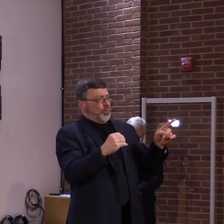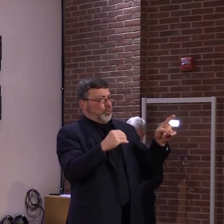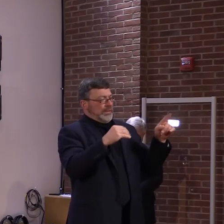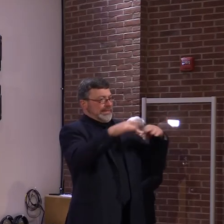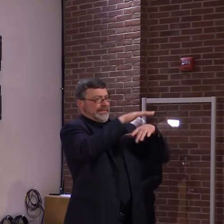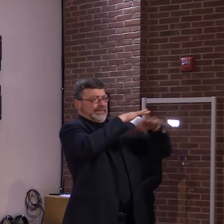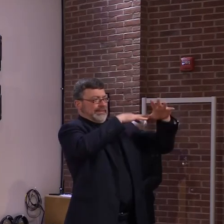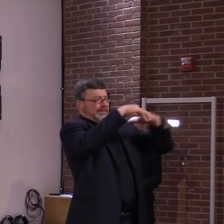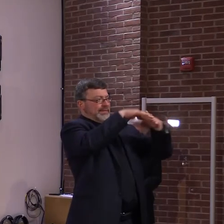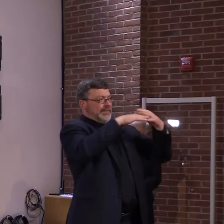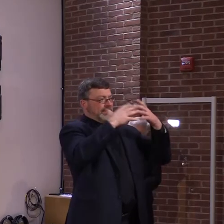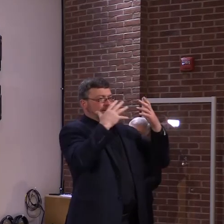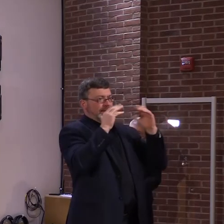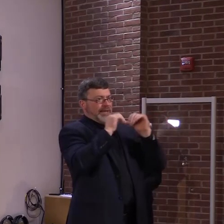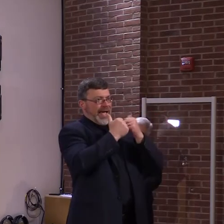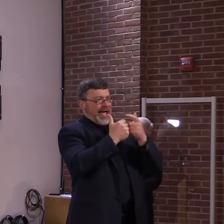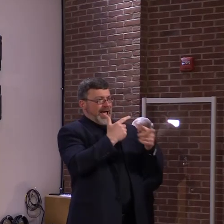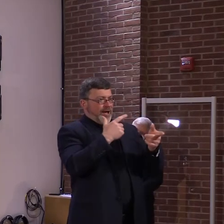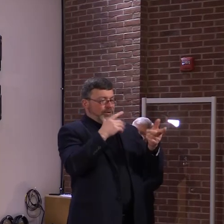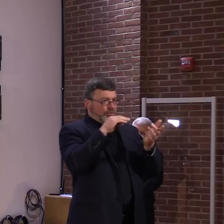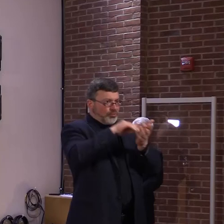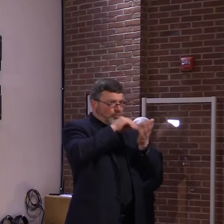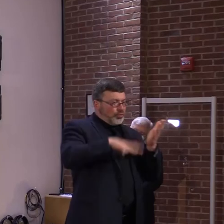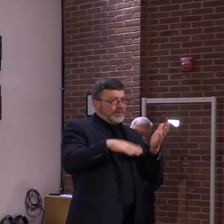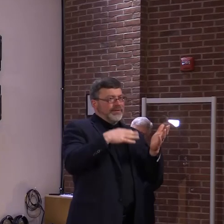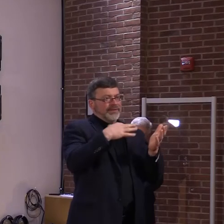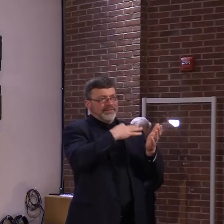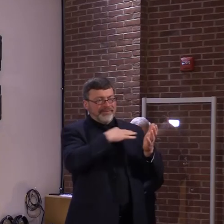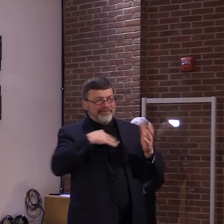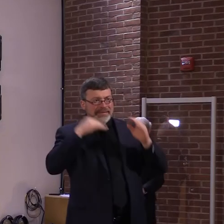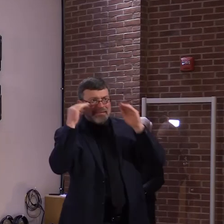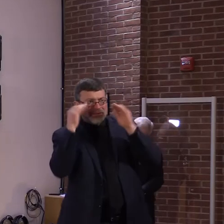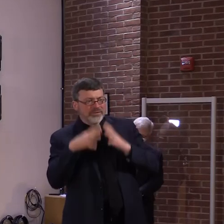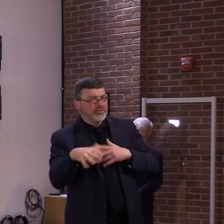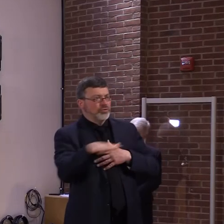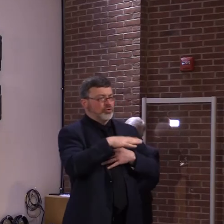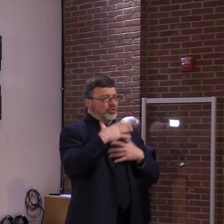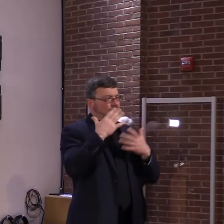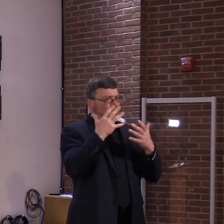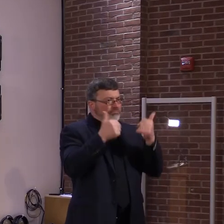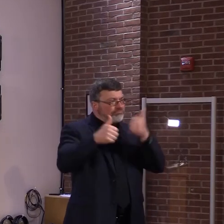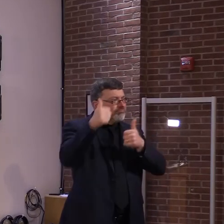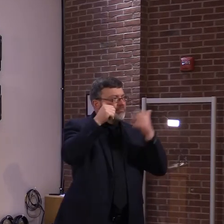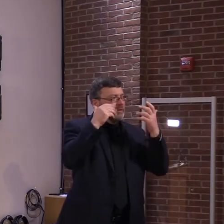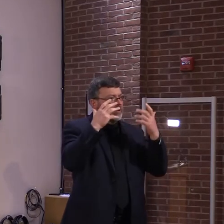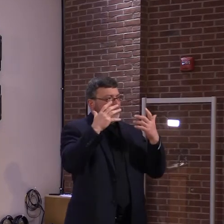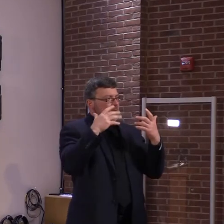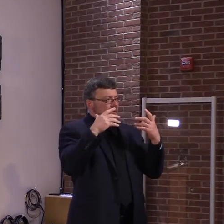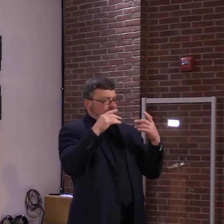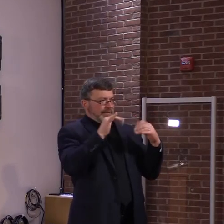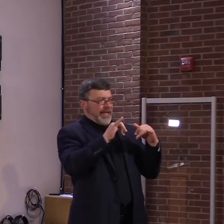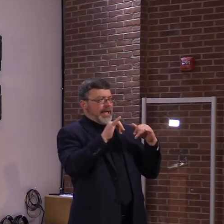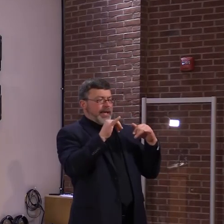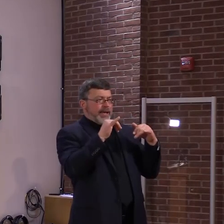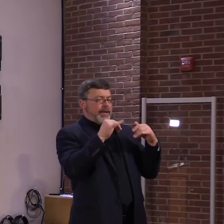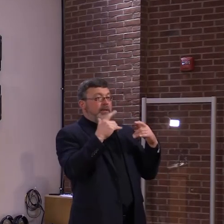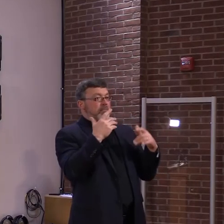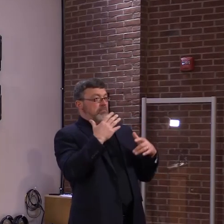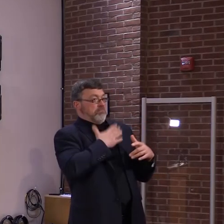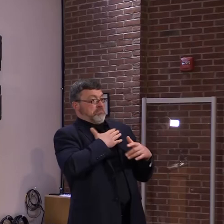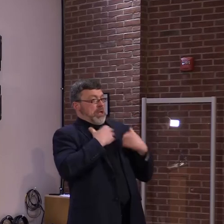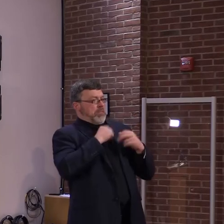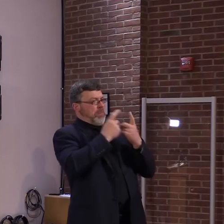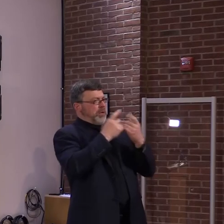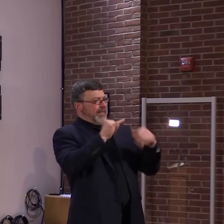the students in the schools. And we continue to do that. I think a lot of this decision making, as Secretary French